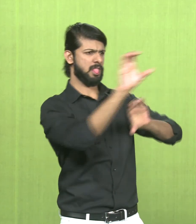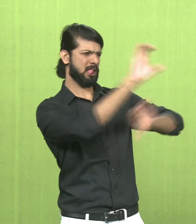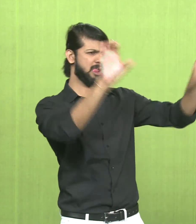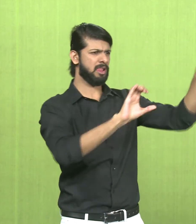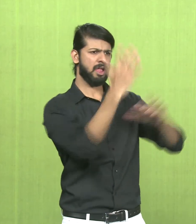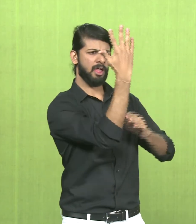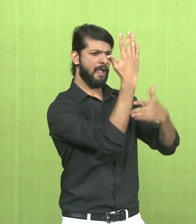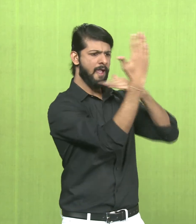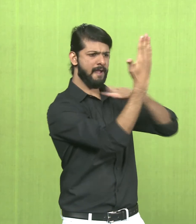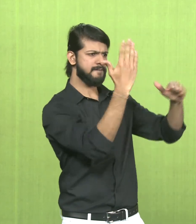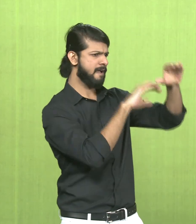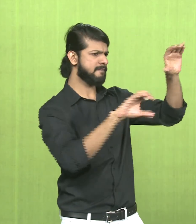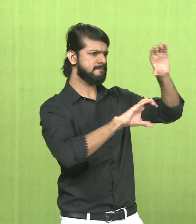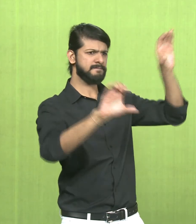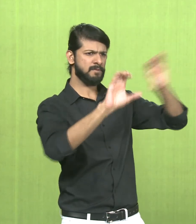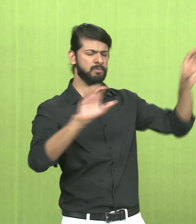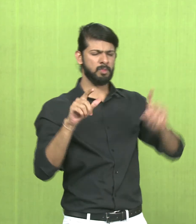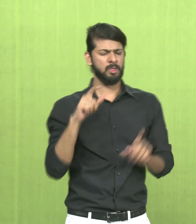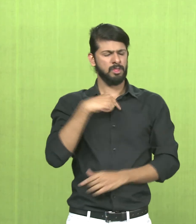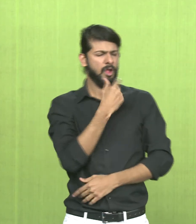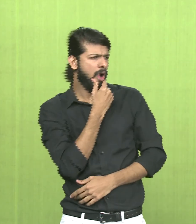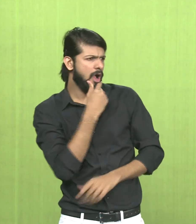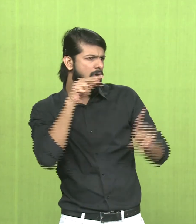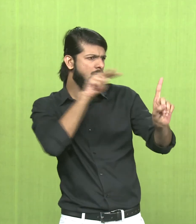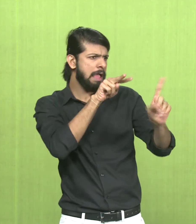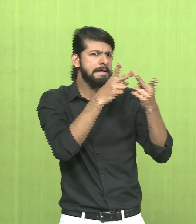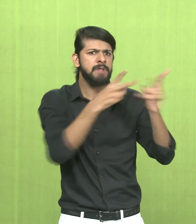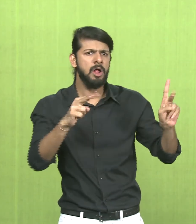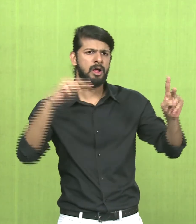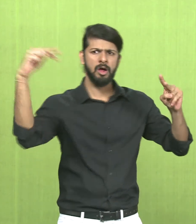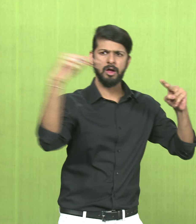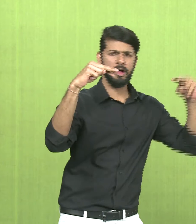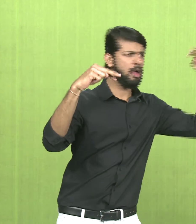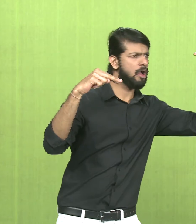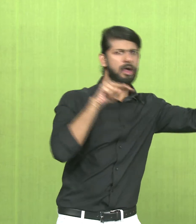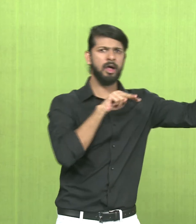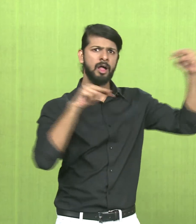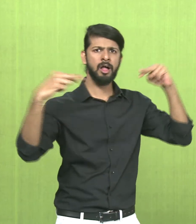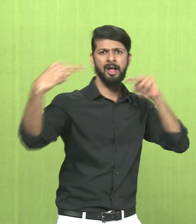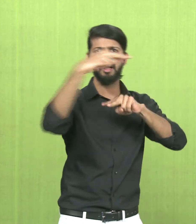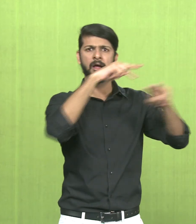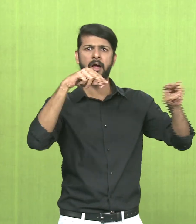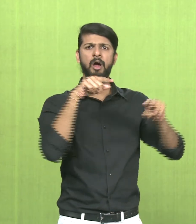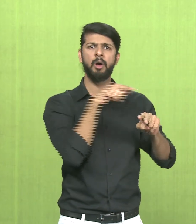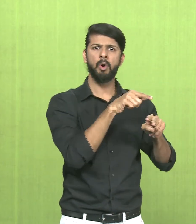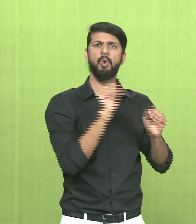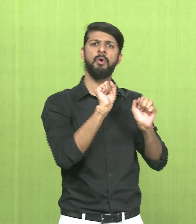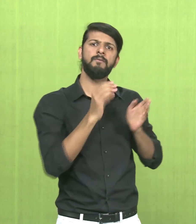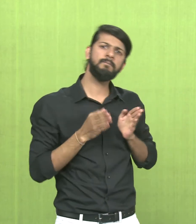thereby providing greater context of the subject, representing the subject from various